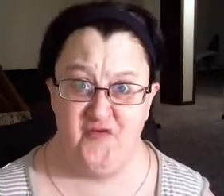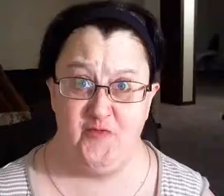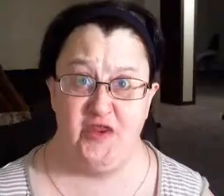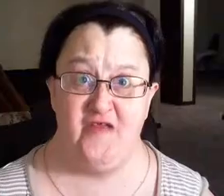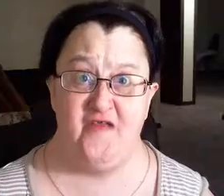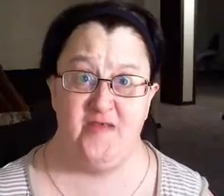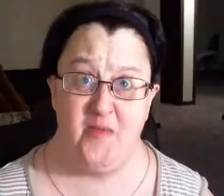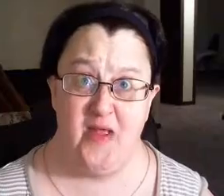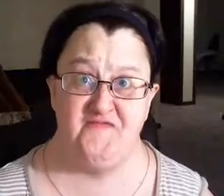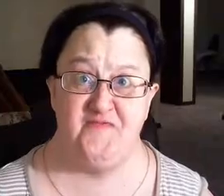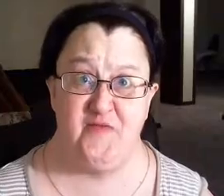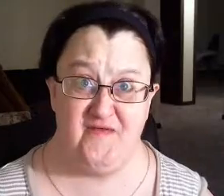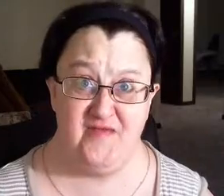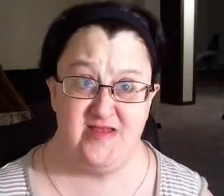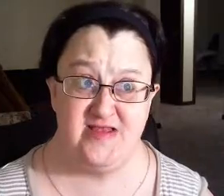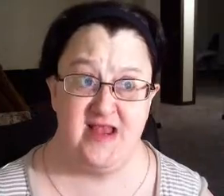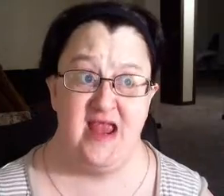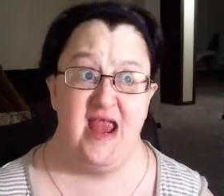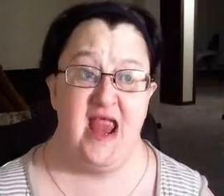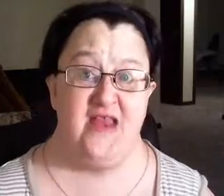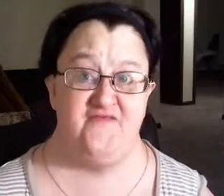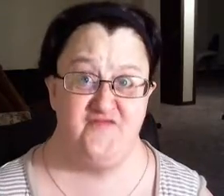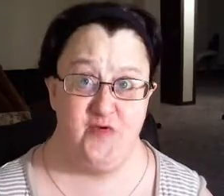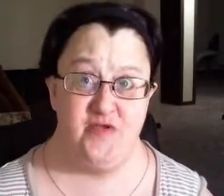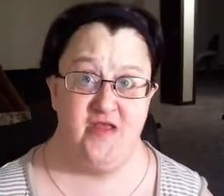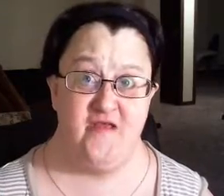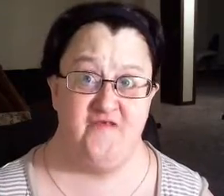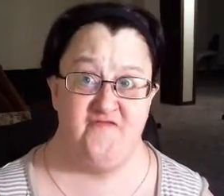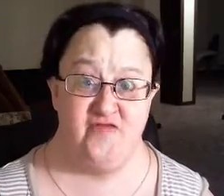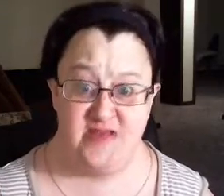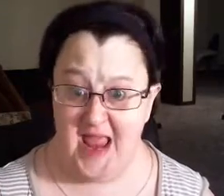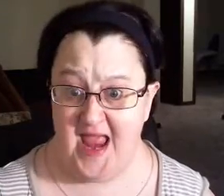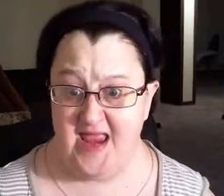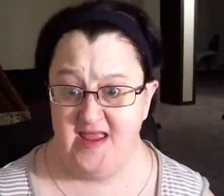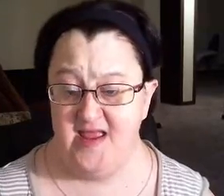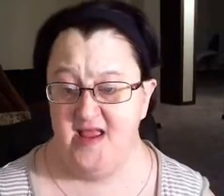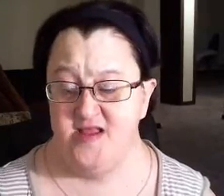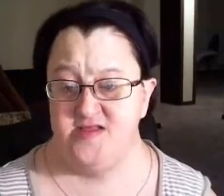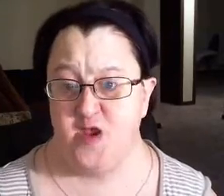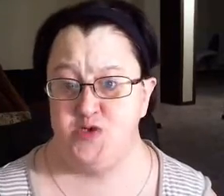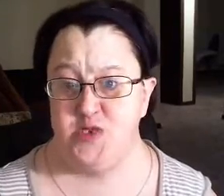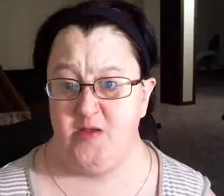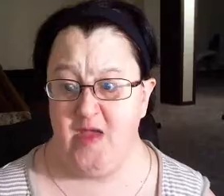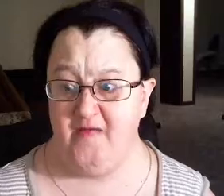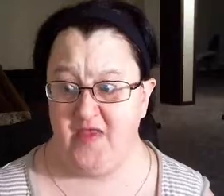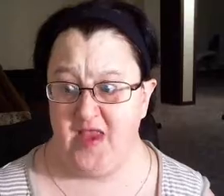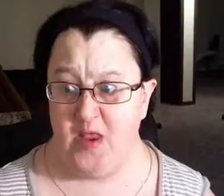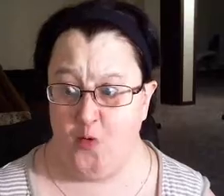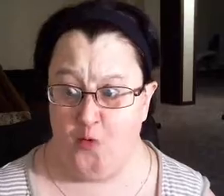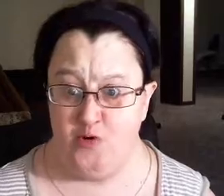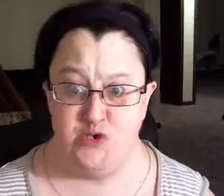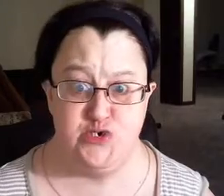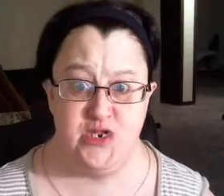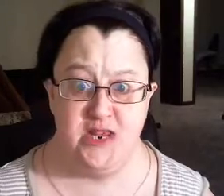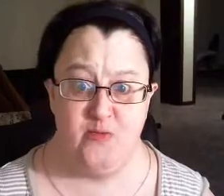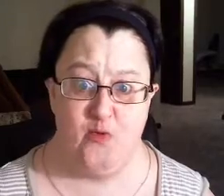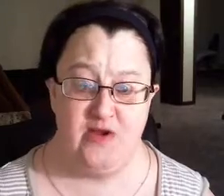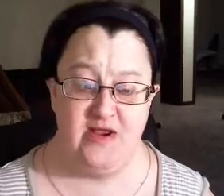fruit of some kind for breakfast and a fruit uh for a snack so i usually have like an orange in the morning